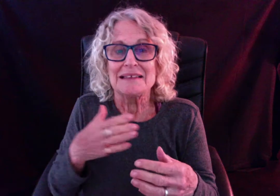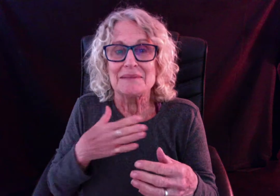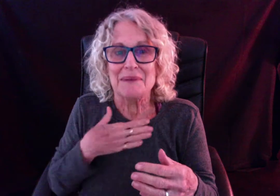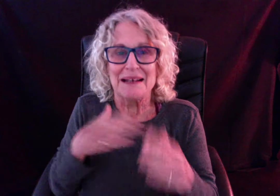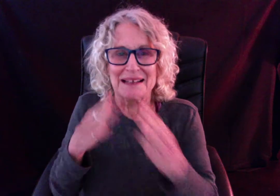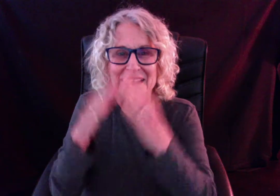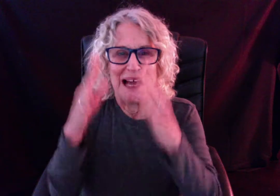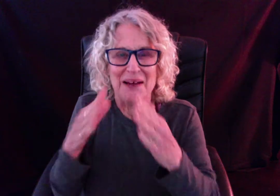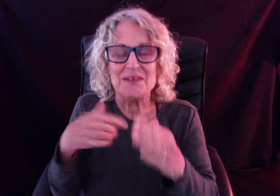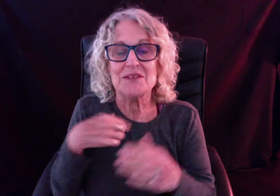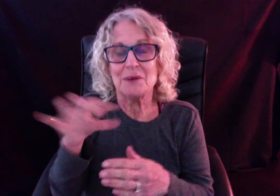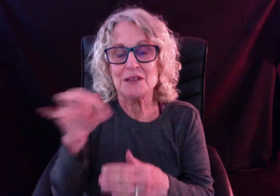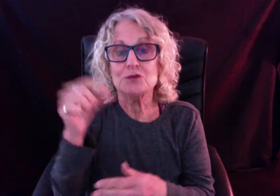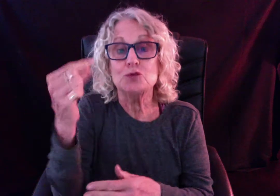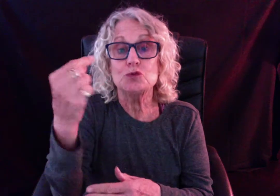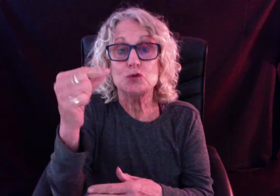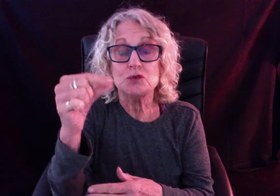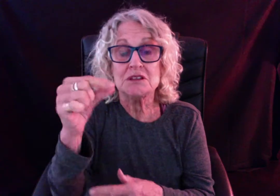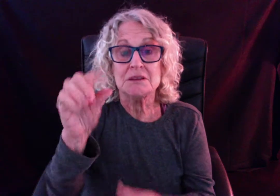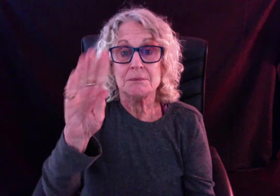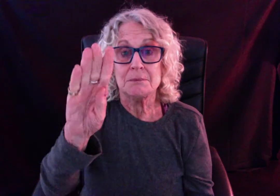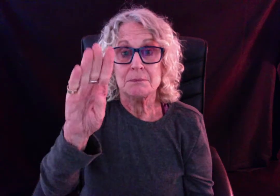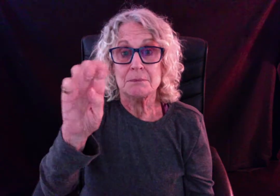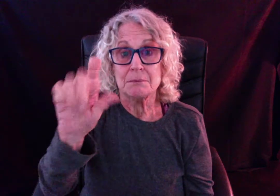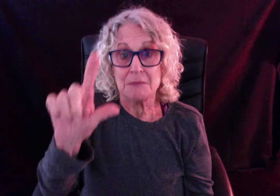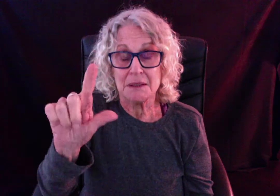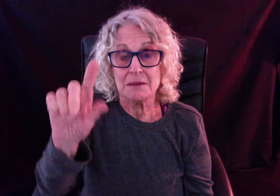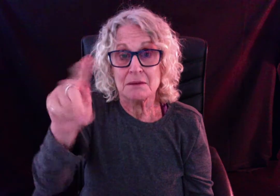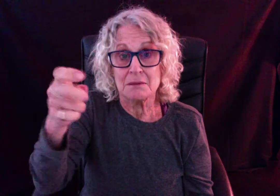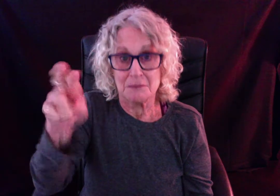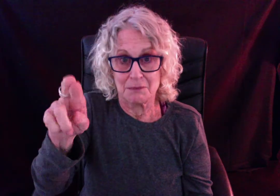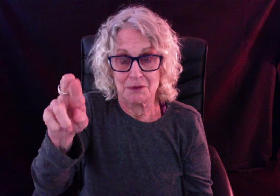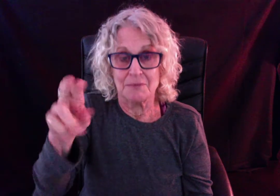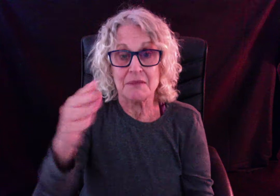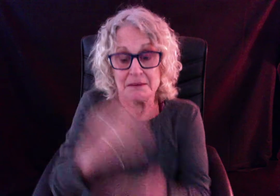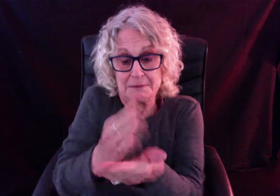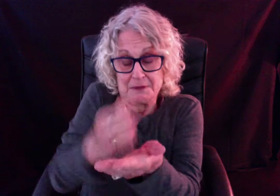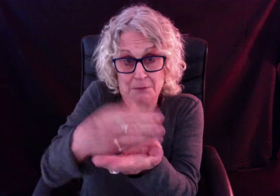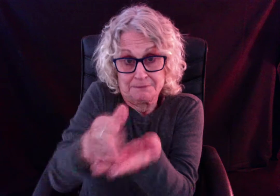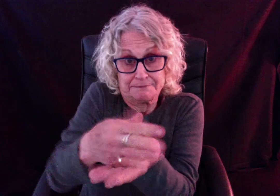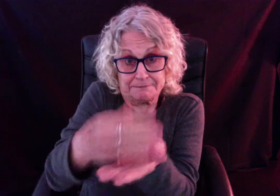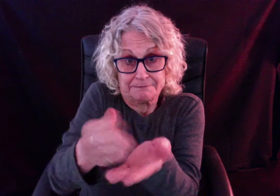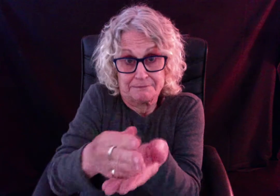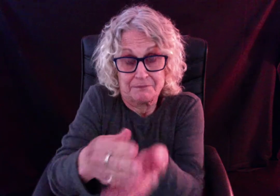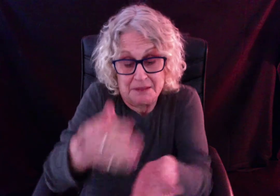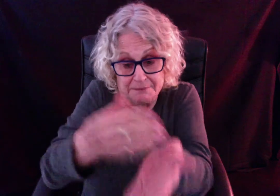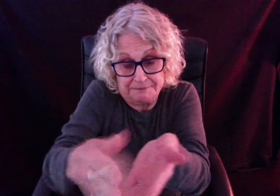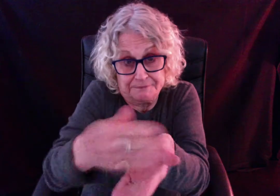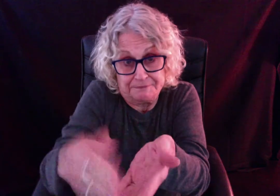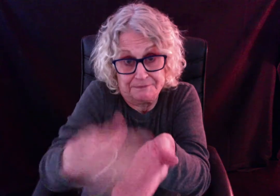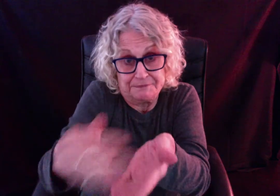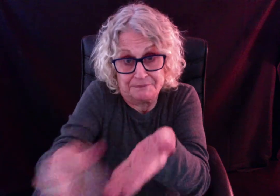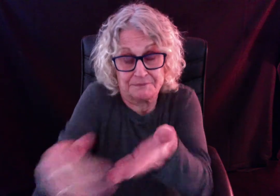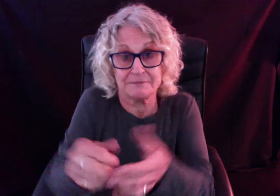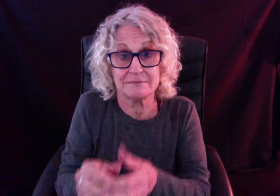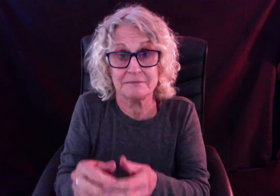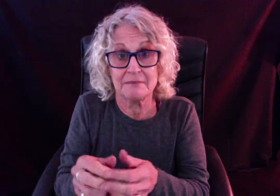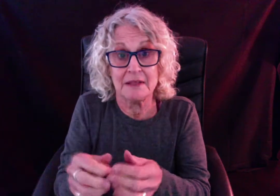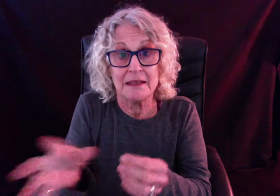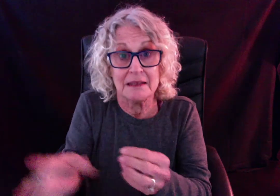the green bell pepper. I chopped it up and I put that in with the meat.